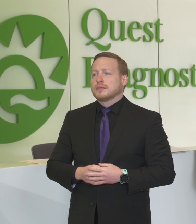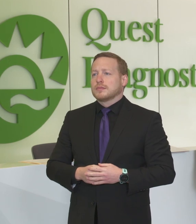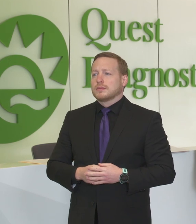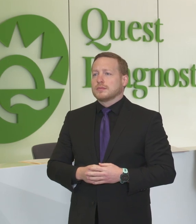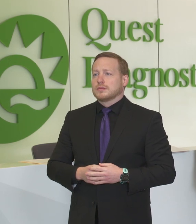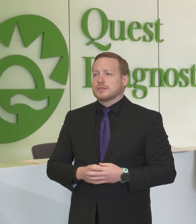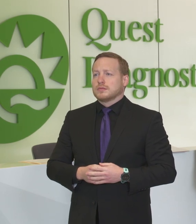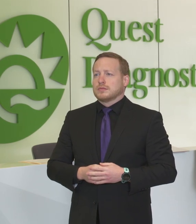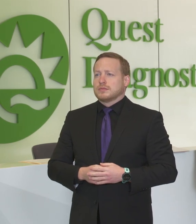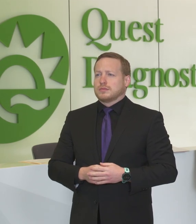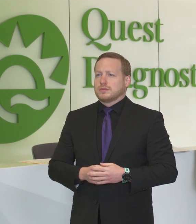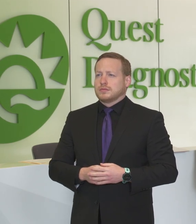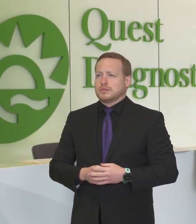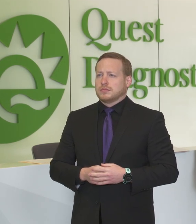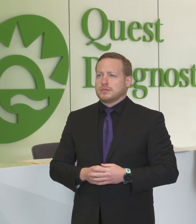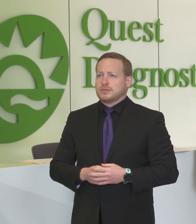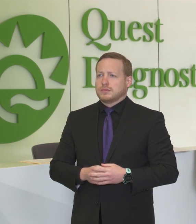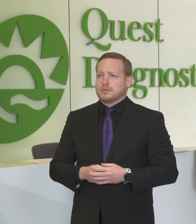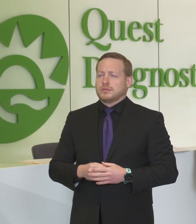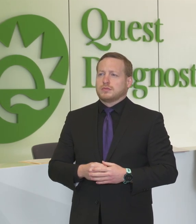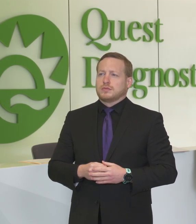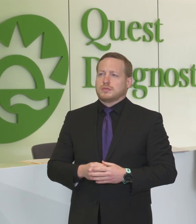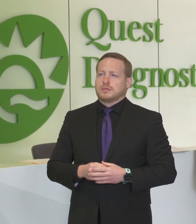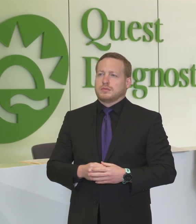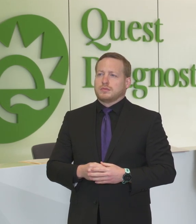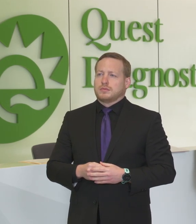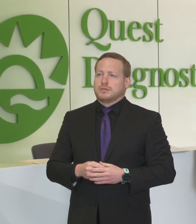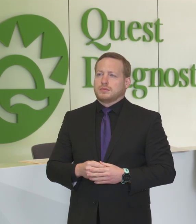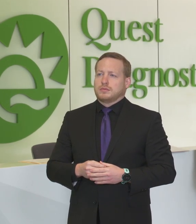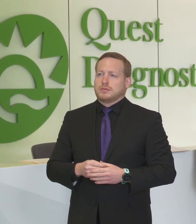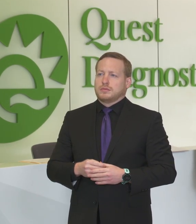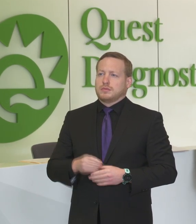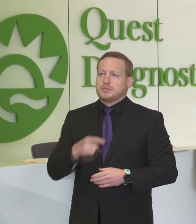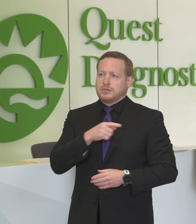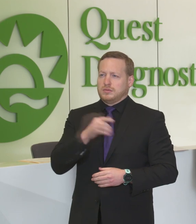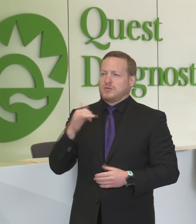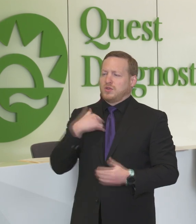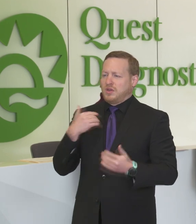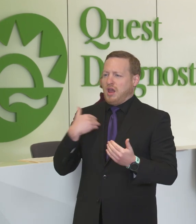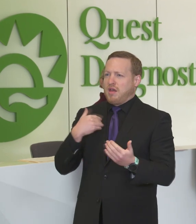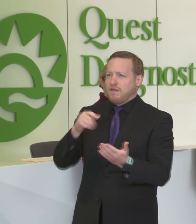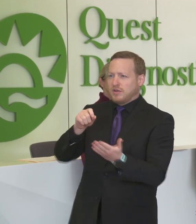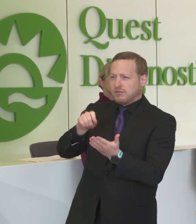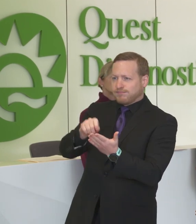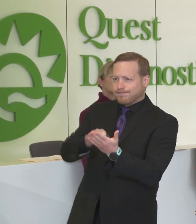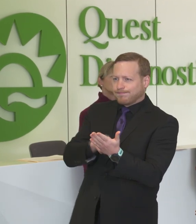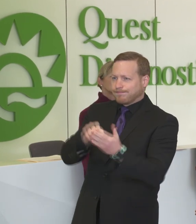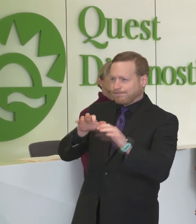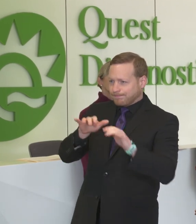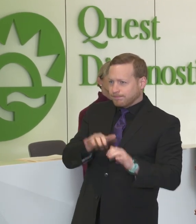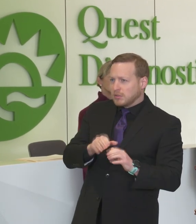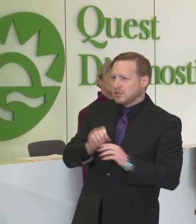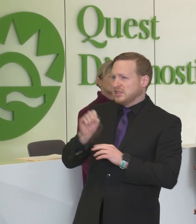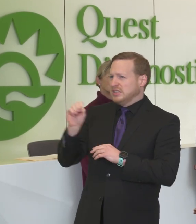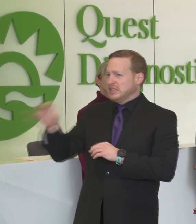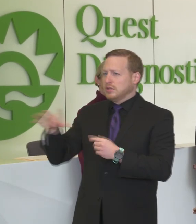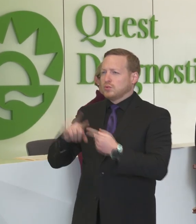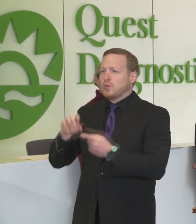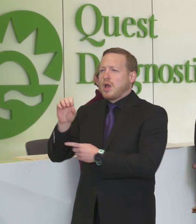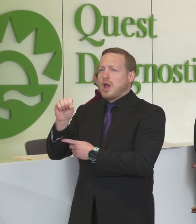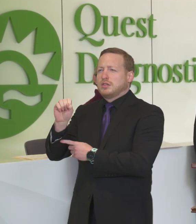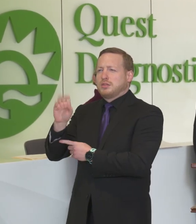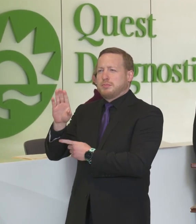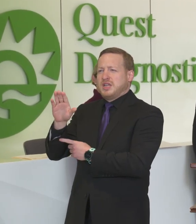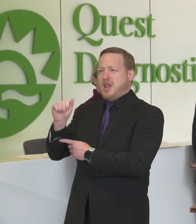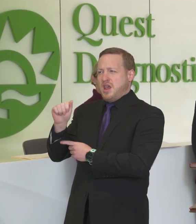a disaster request to the Small Business Administration several days ago. They turned around that request